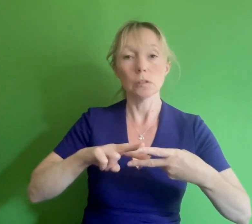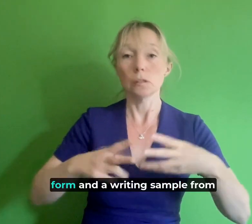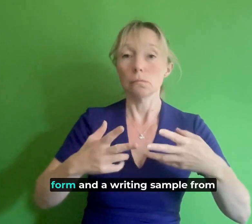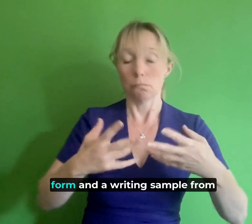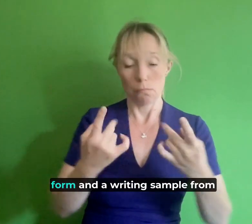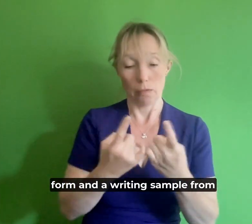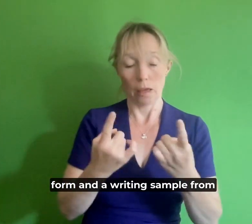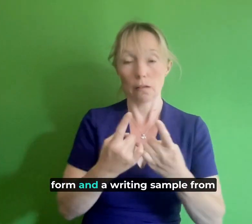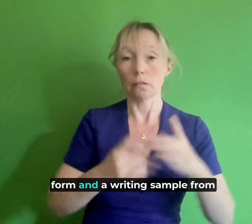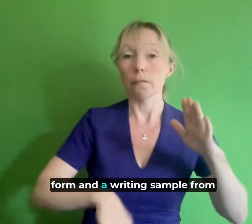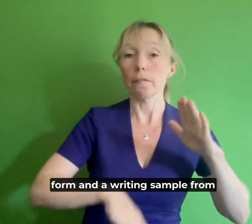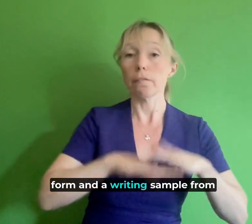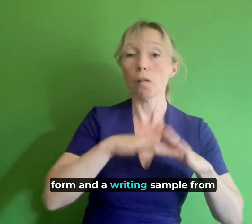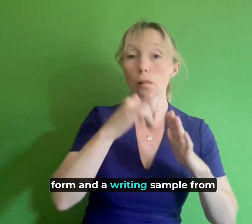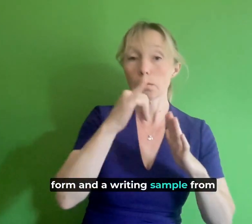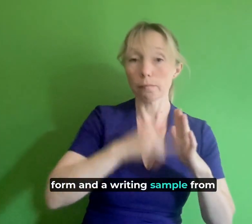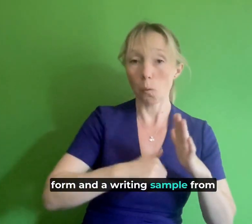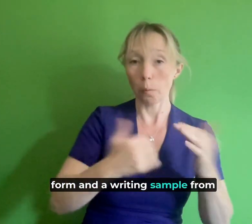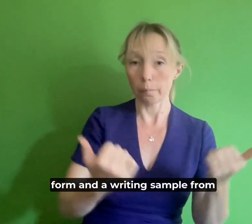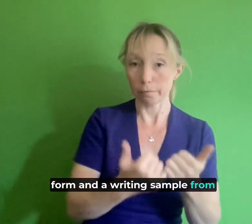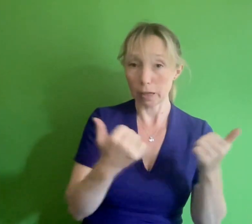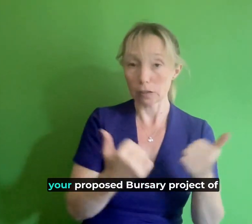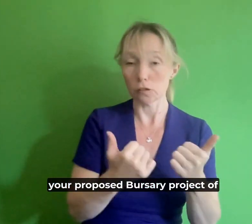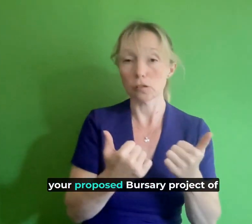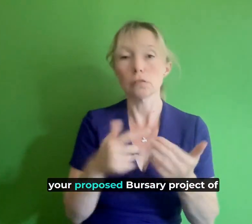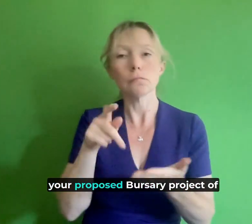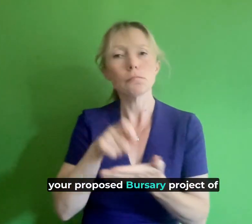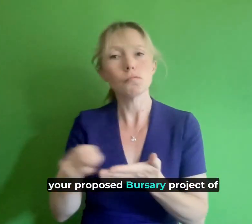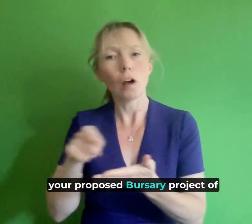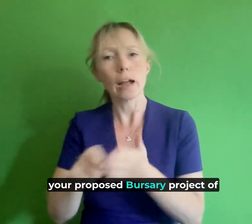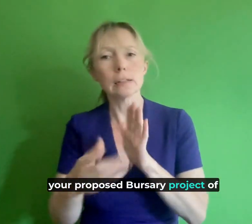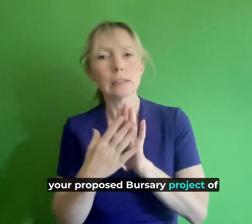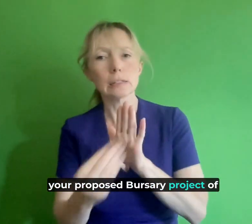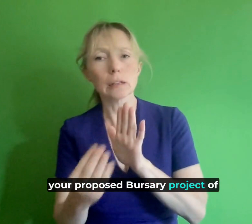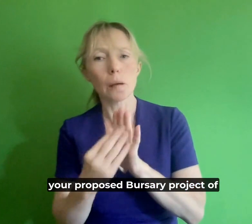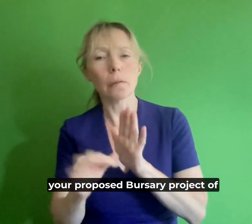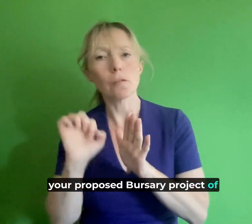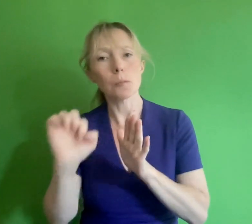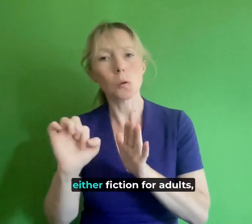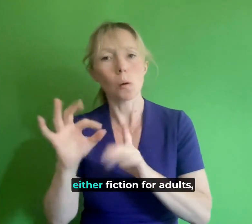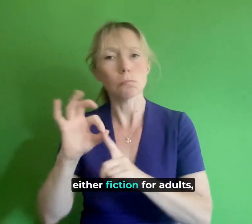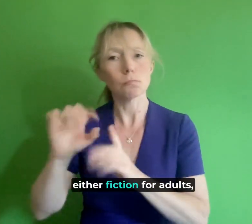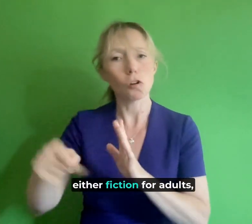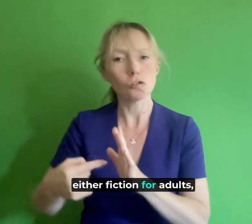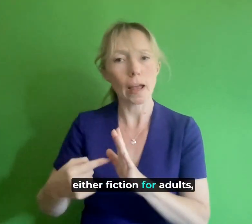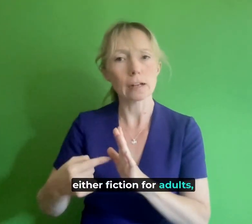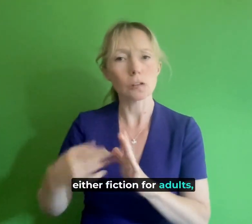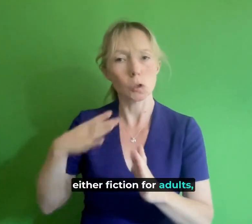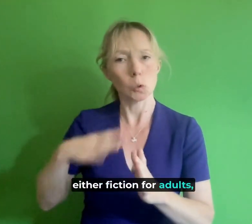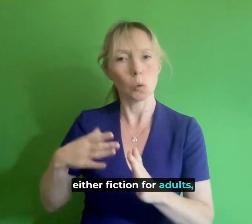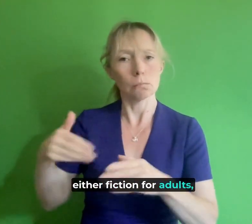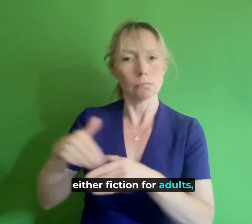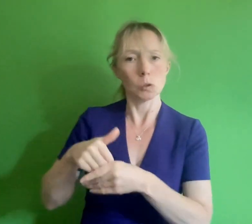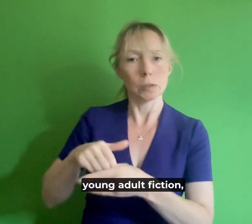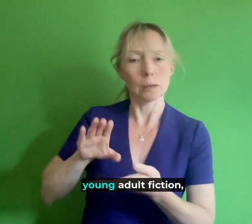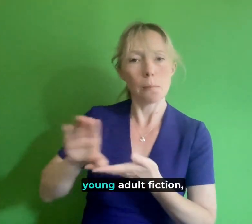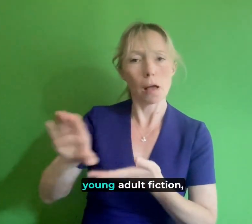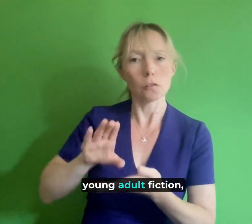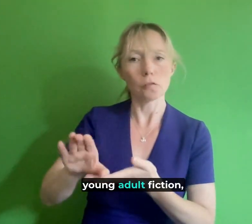form and a writing sample from your proposed bursary project of either fiction for adults, young adult